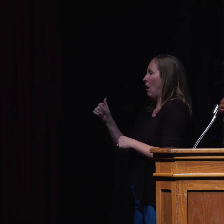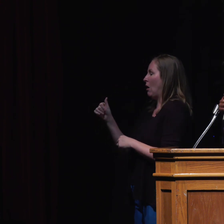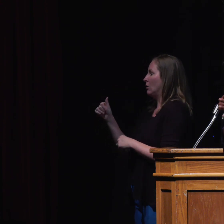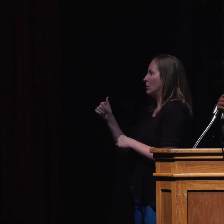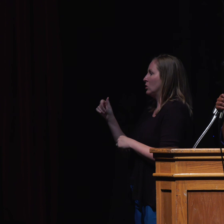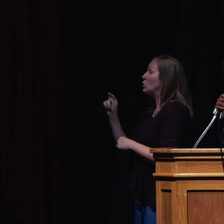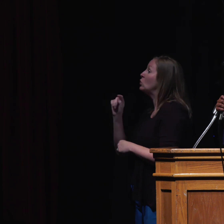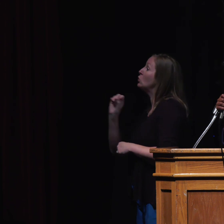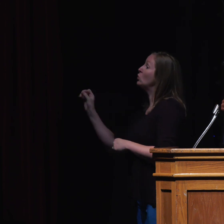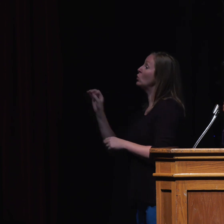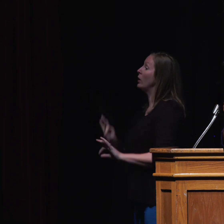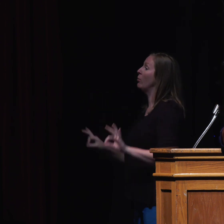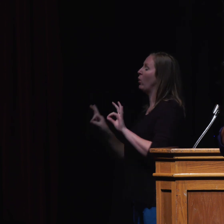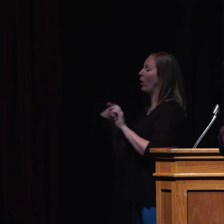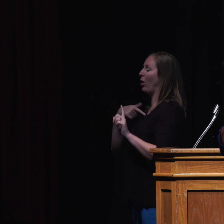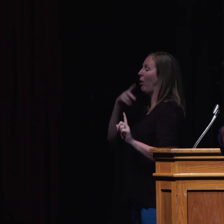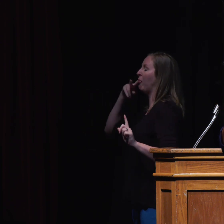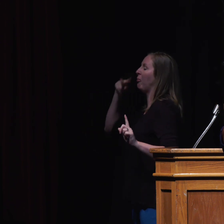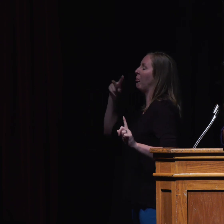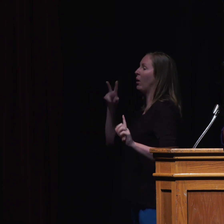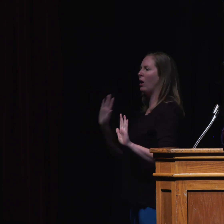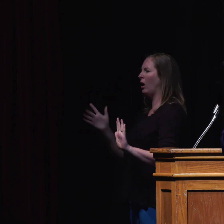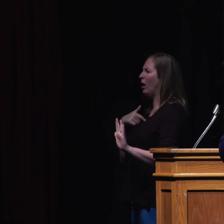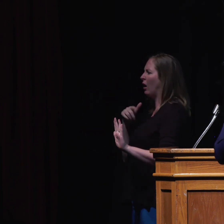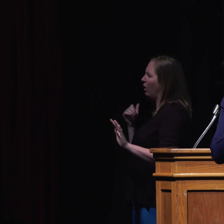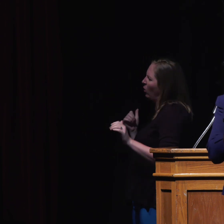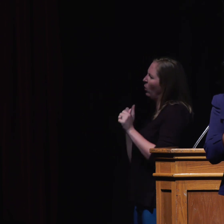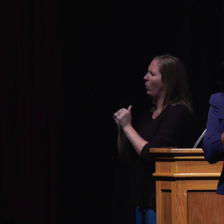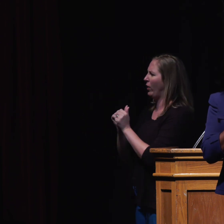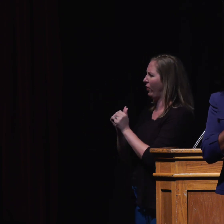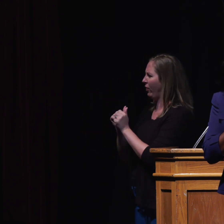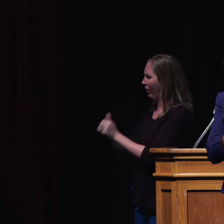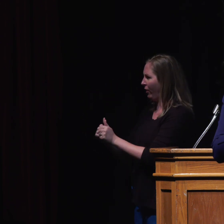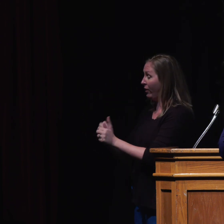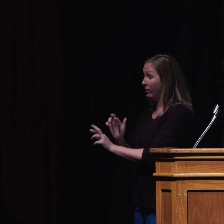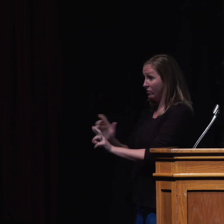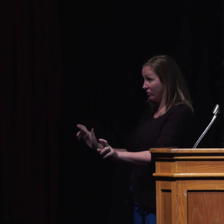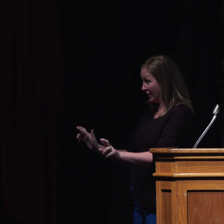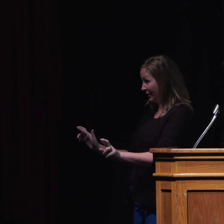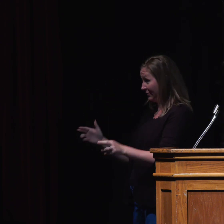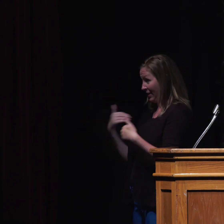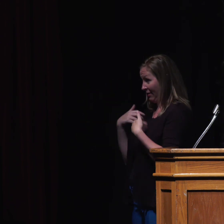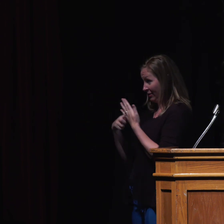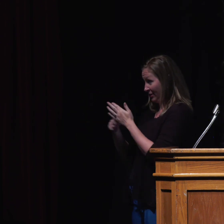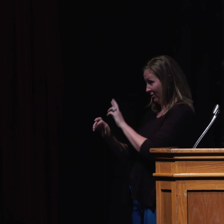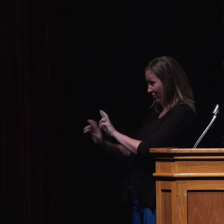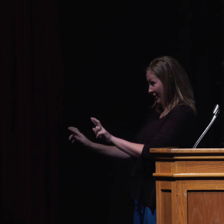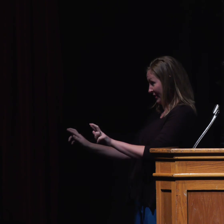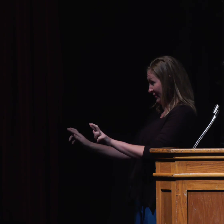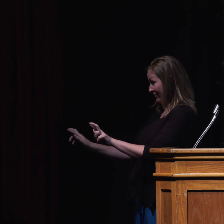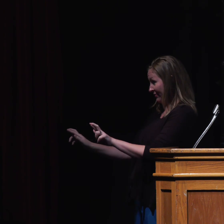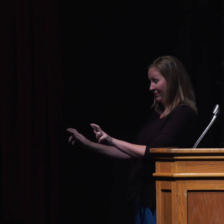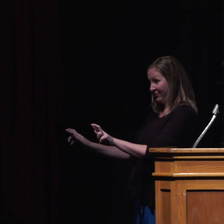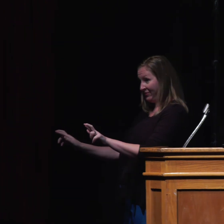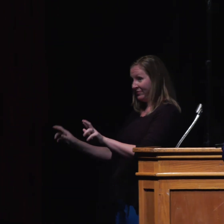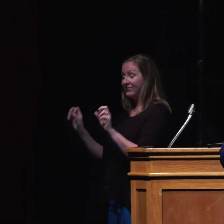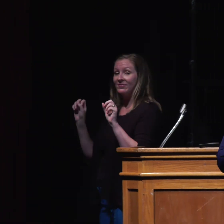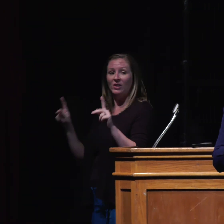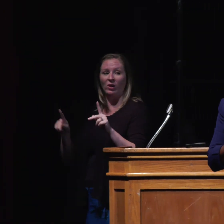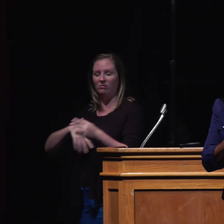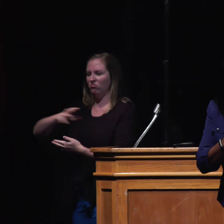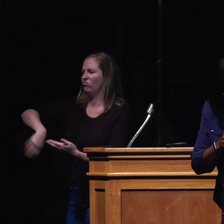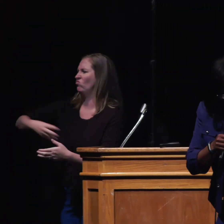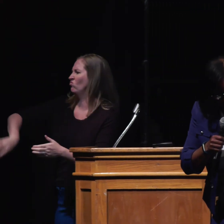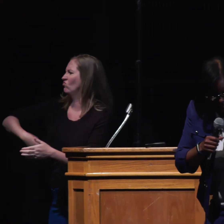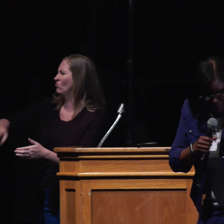too important for me to do with you. So, are we ready? Got your tickets ready. All right, y'all gotta mix